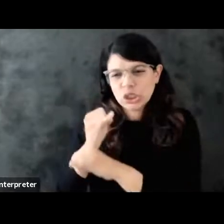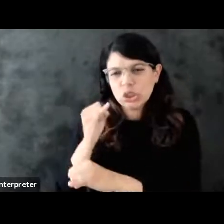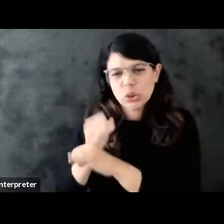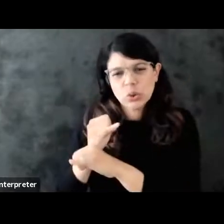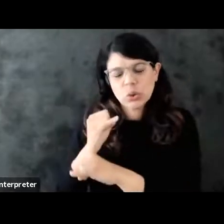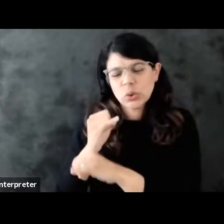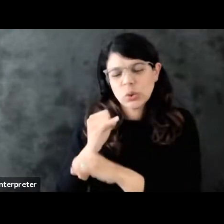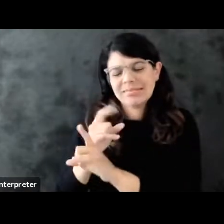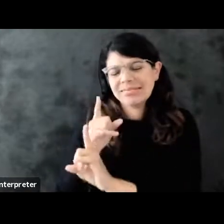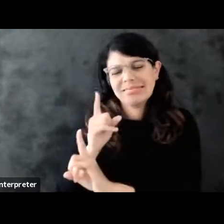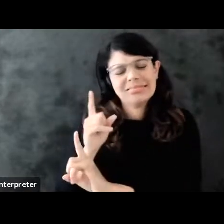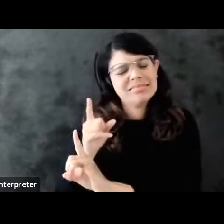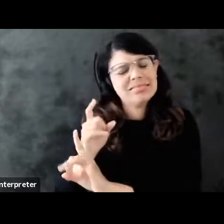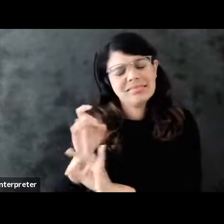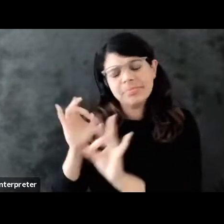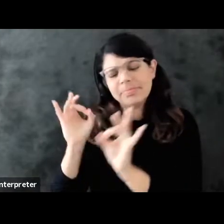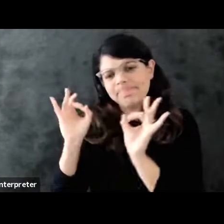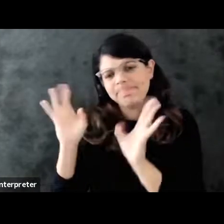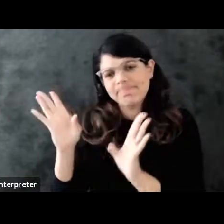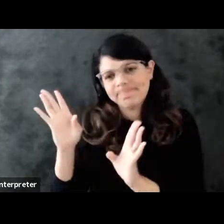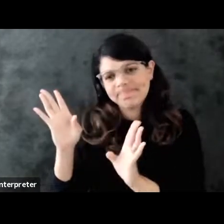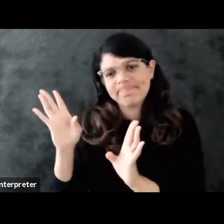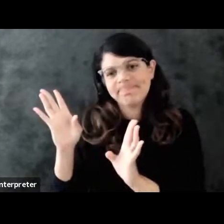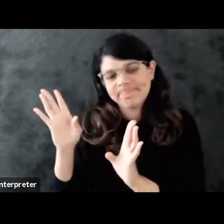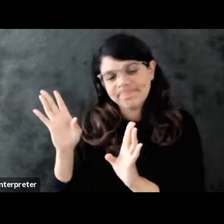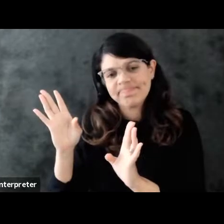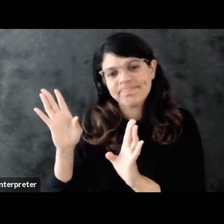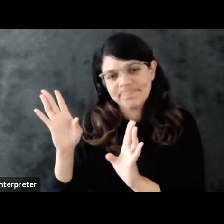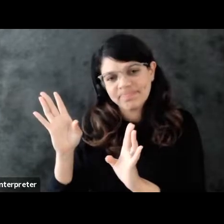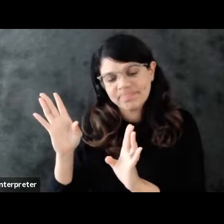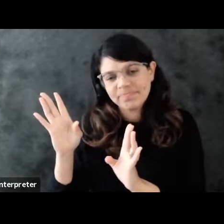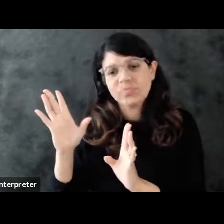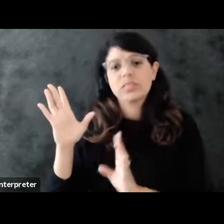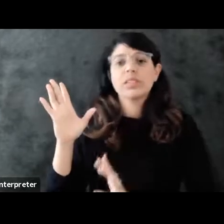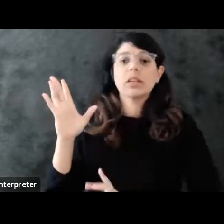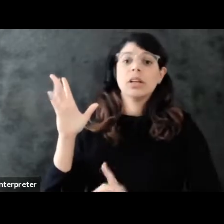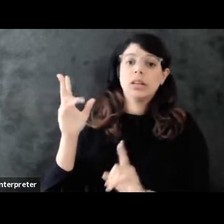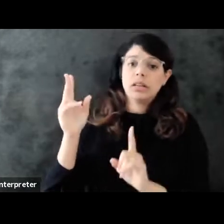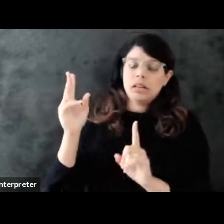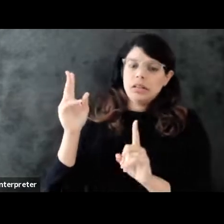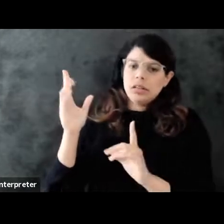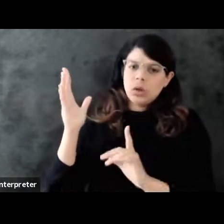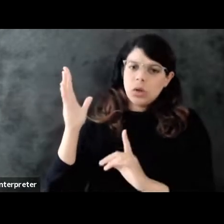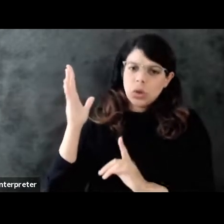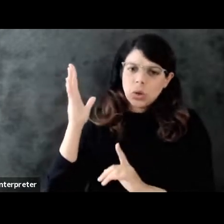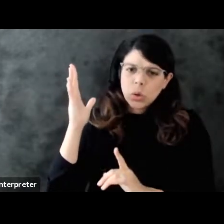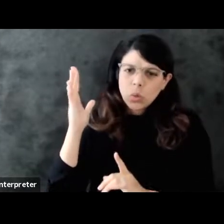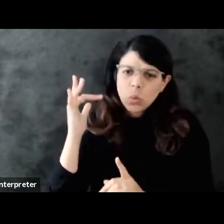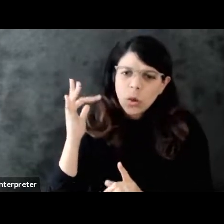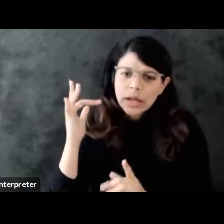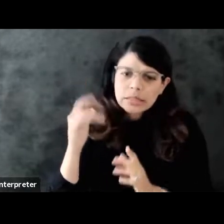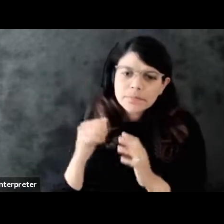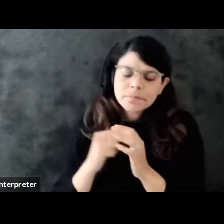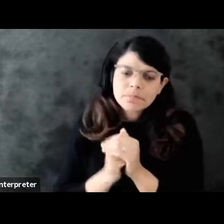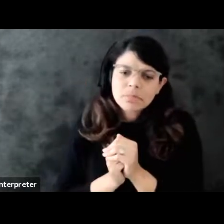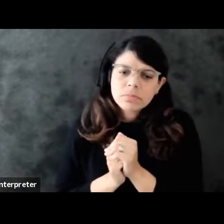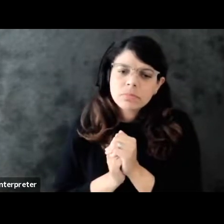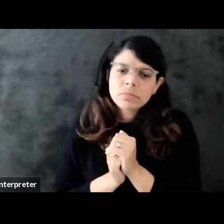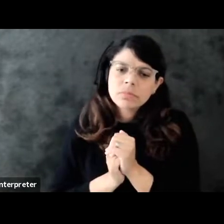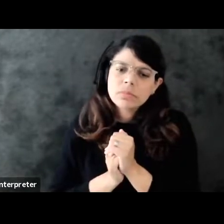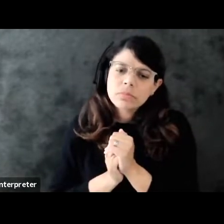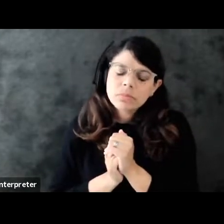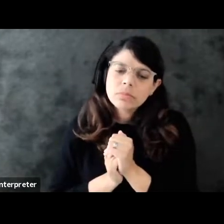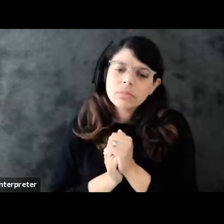the point of view that out of the ranks of these academic institutions like universities have